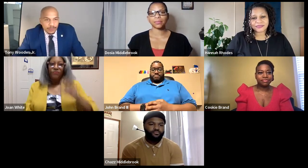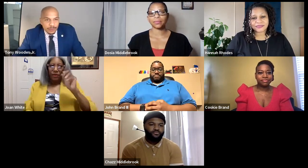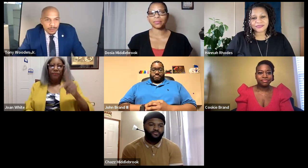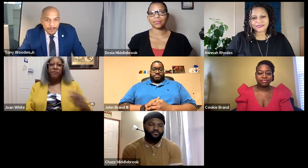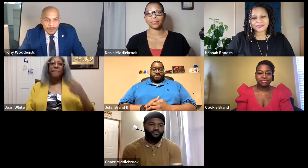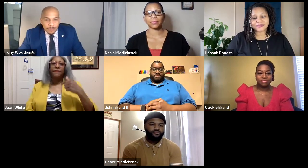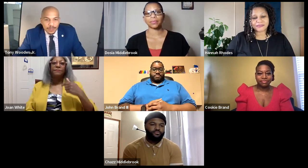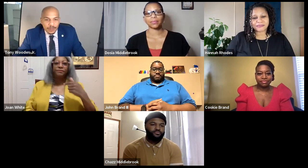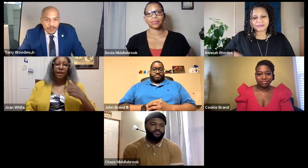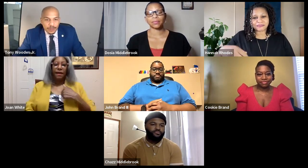Joan, go first.